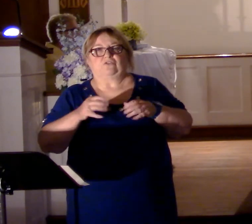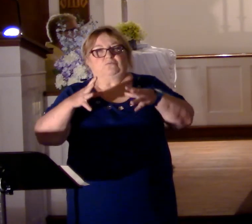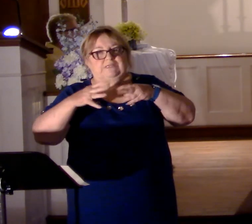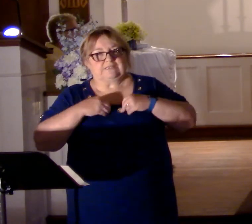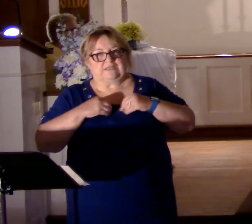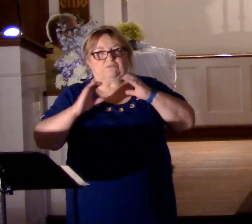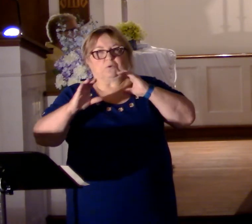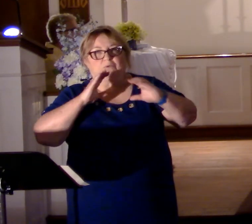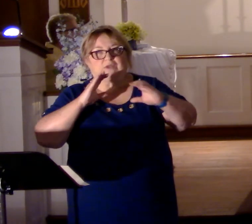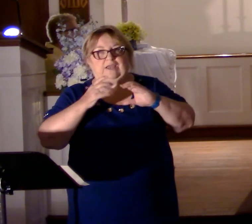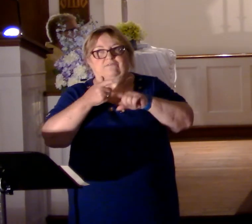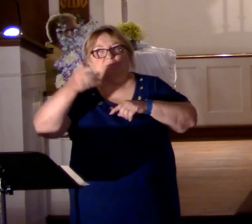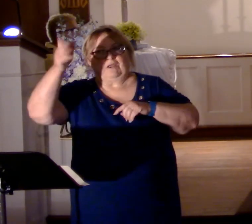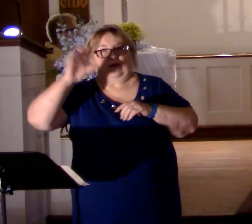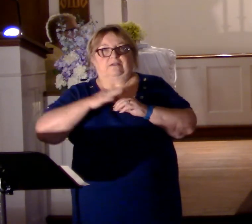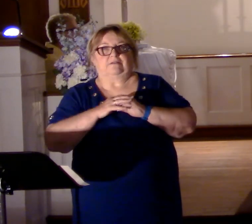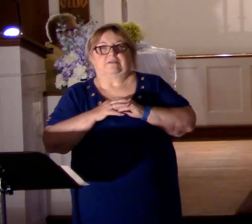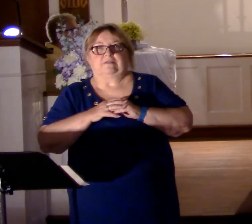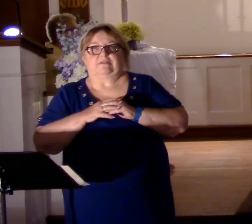receive communication from God.